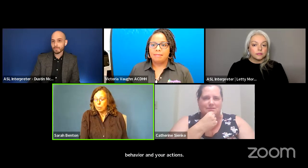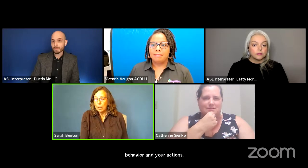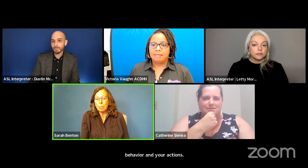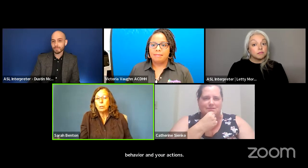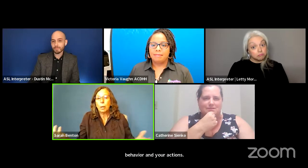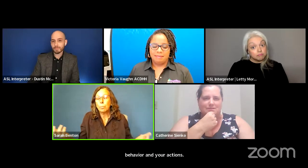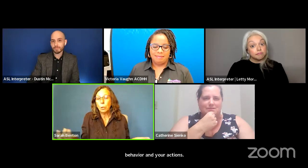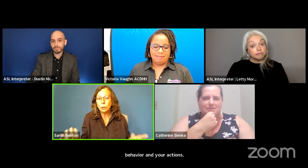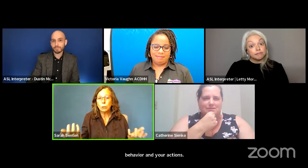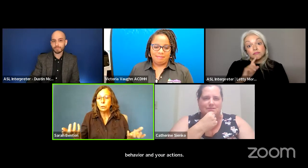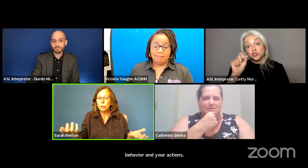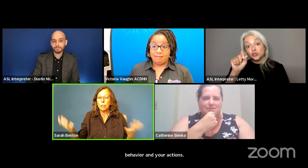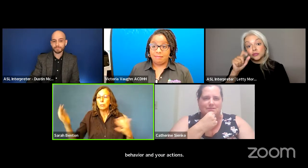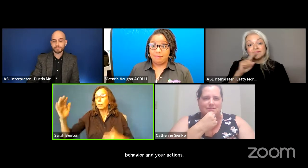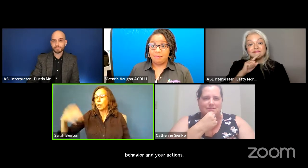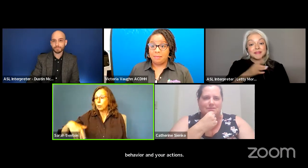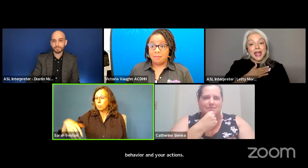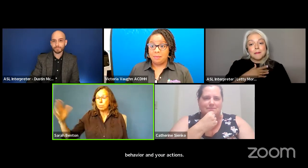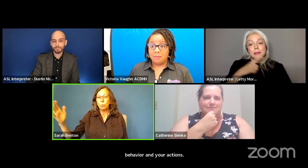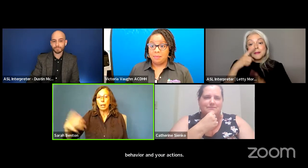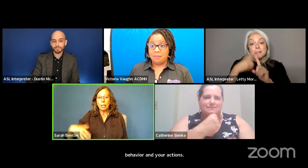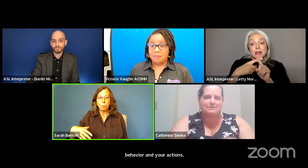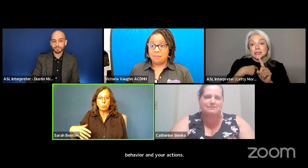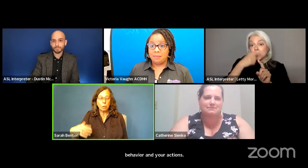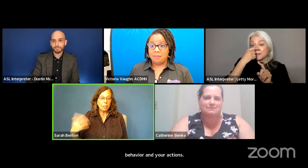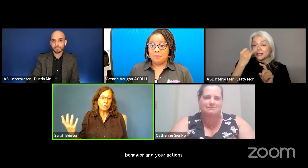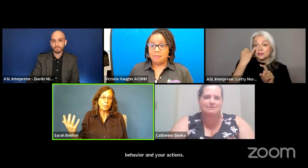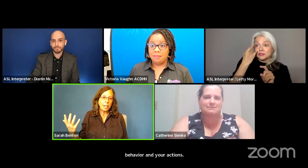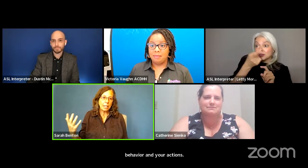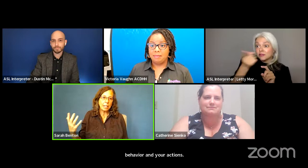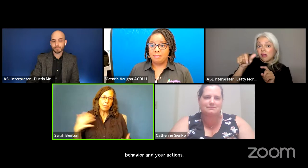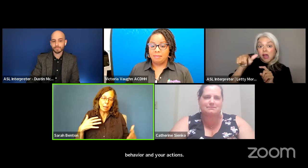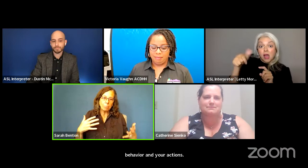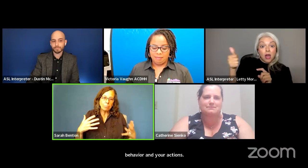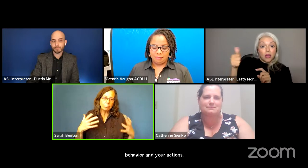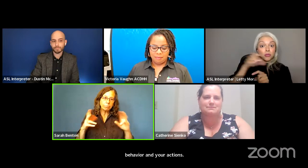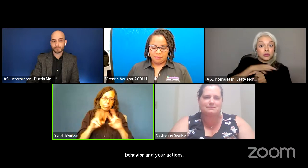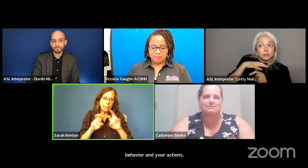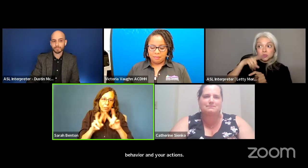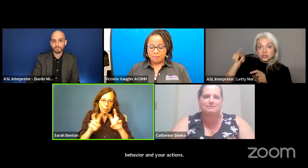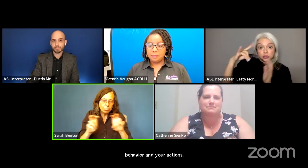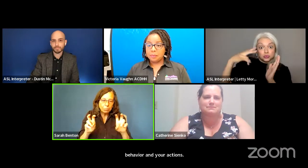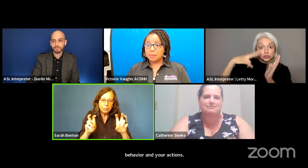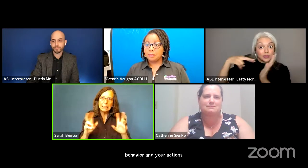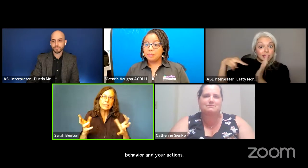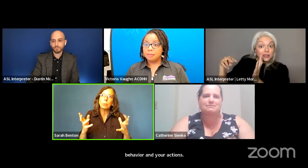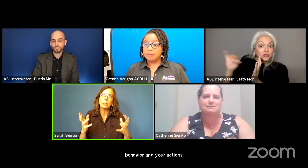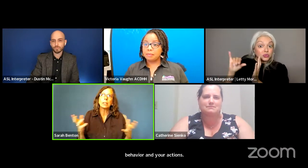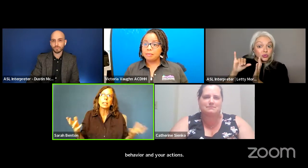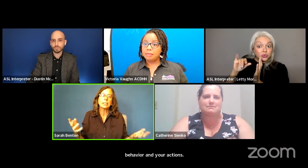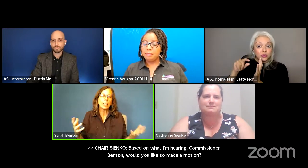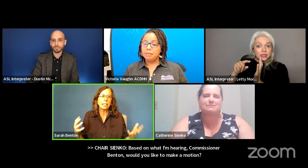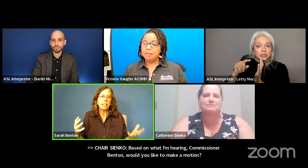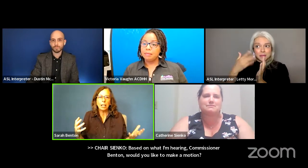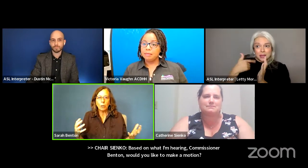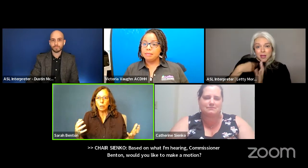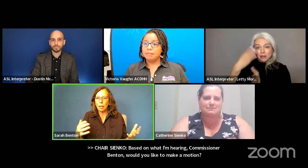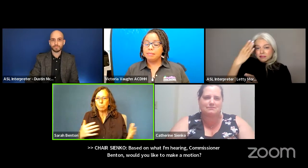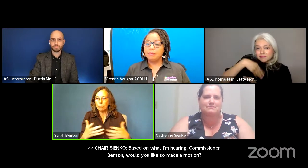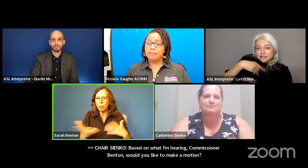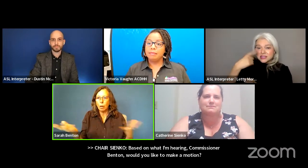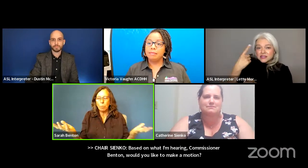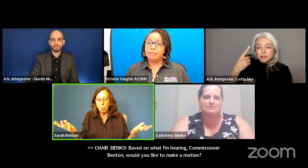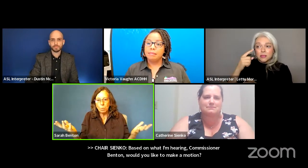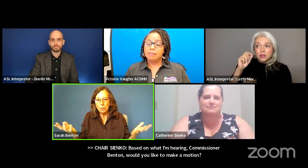Sure, I'd be happy to. I'm also interested if other people read through this, if I'm seeing something that's not there,